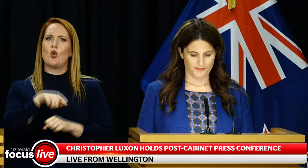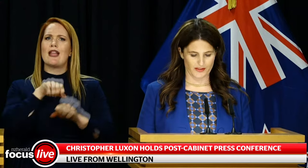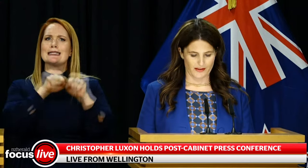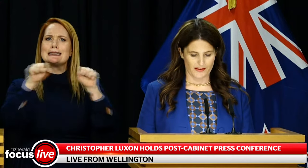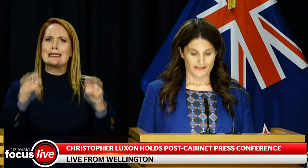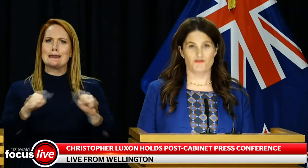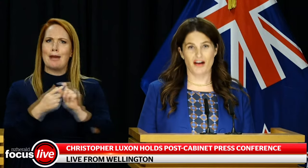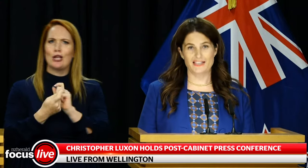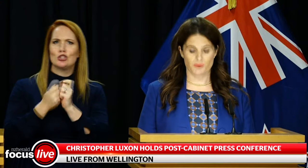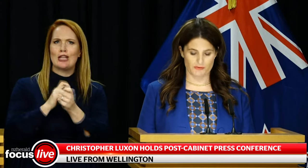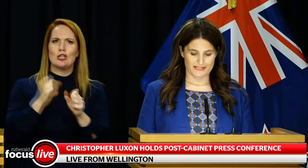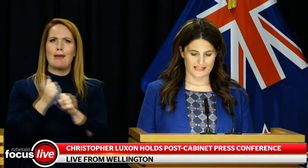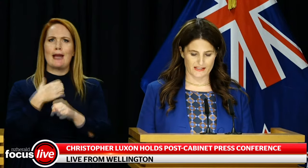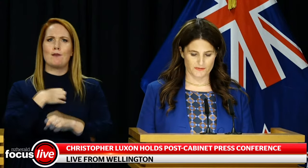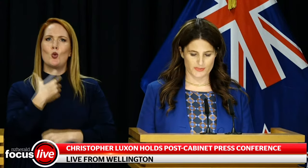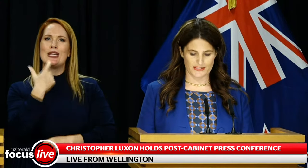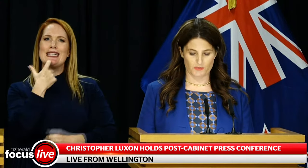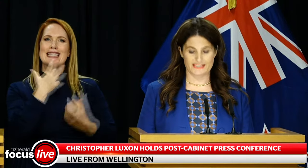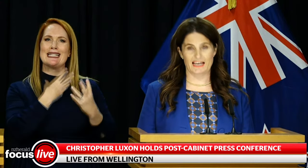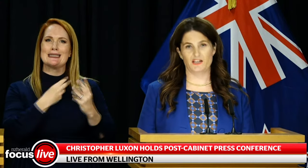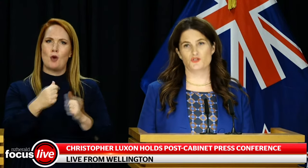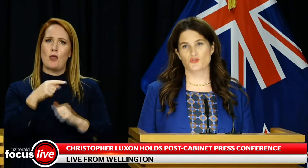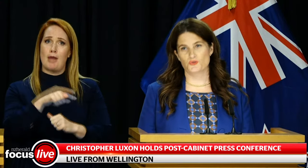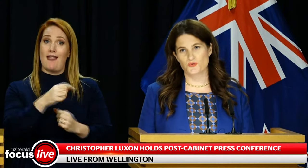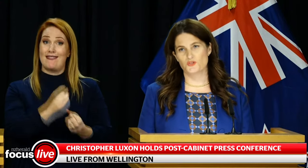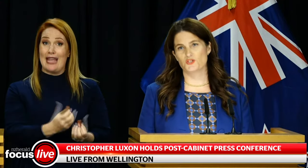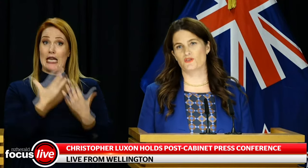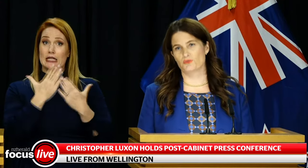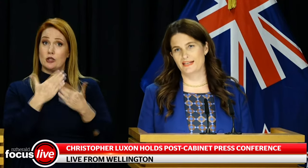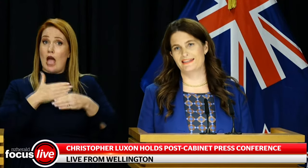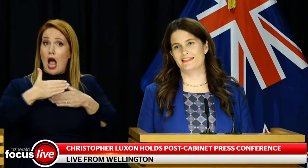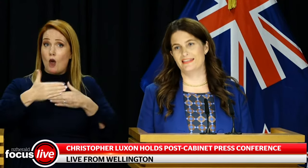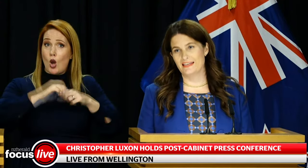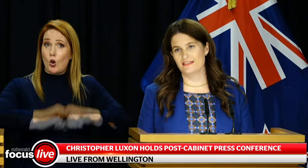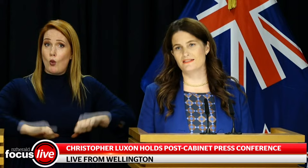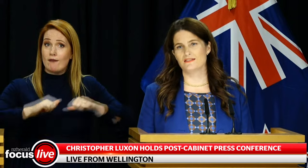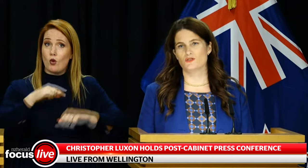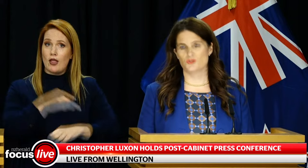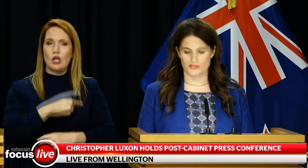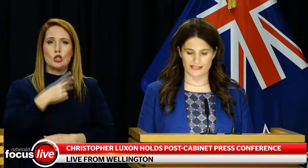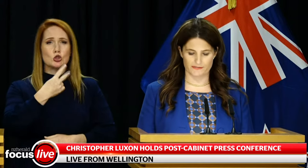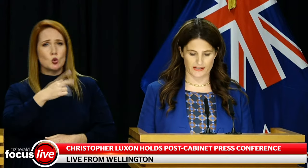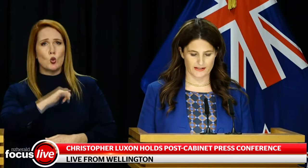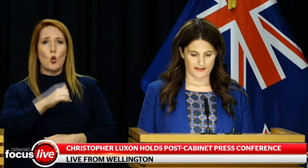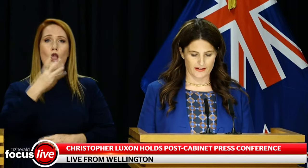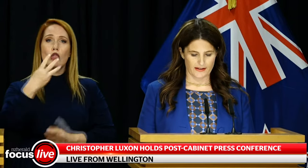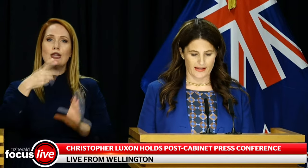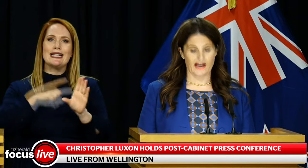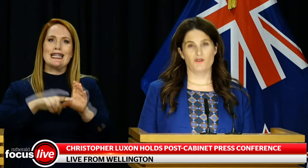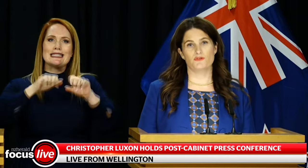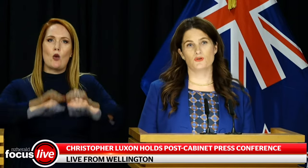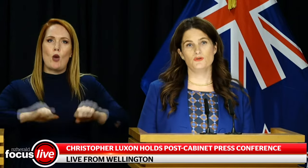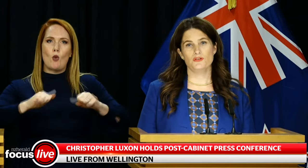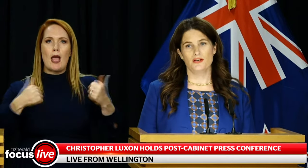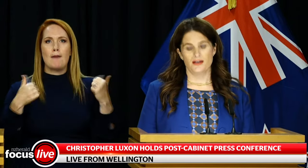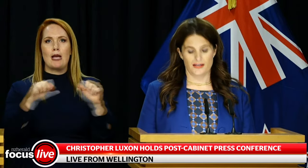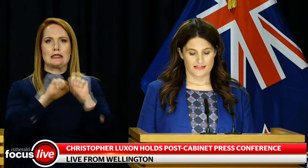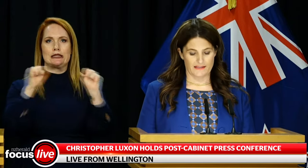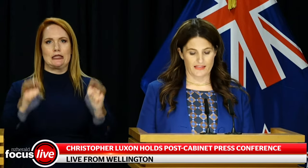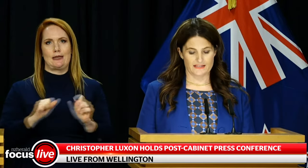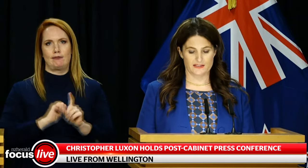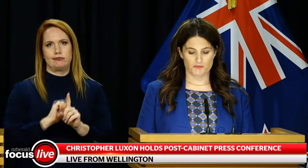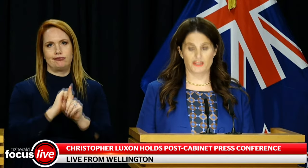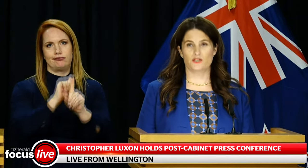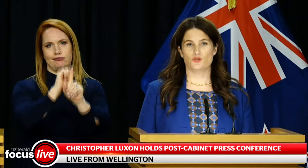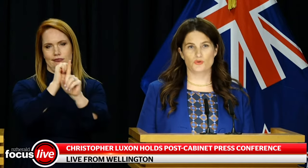possible. The advice we received was that it would take 2 to 3 years to deliver. Our view is